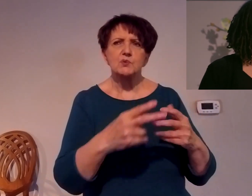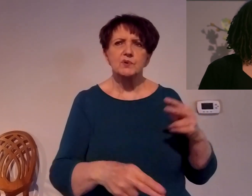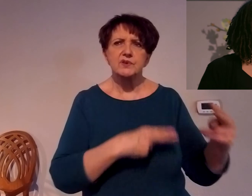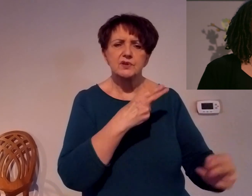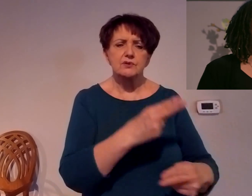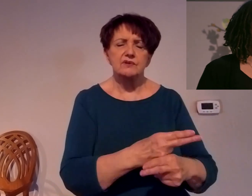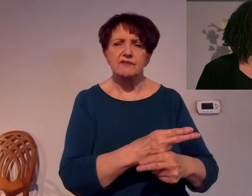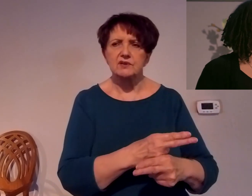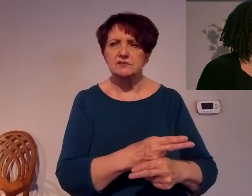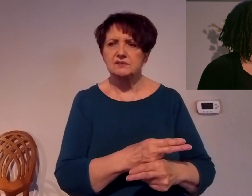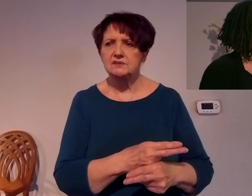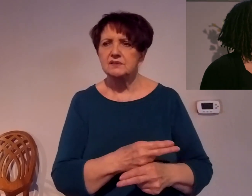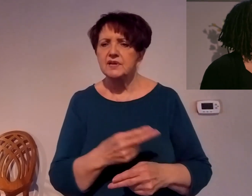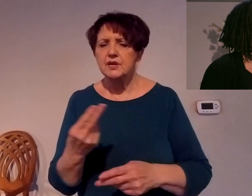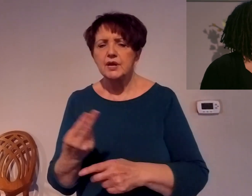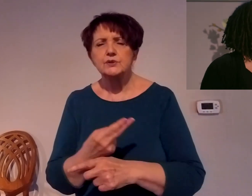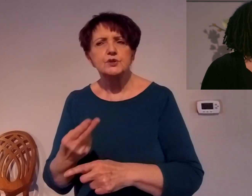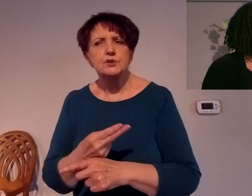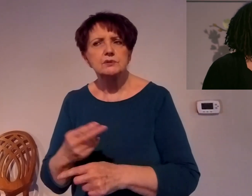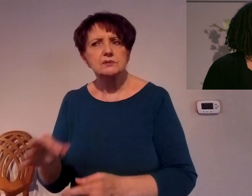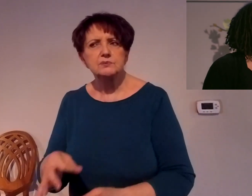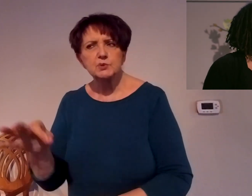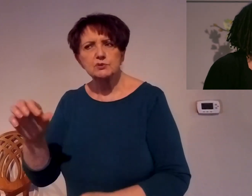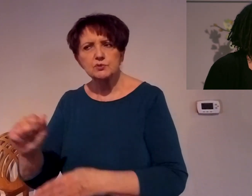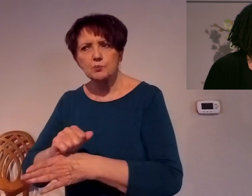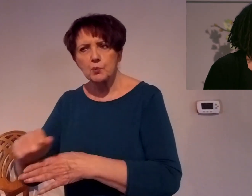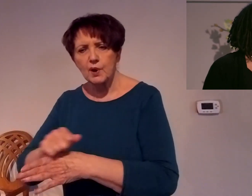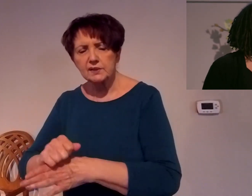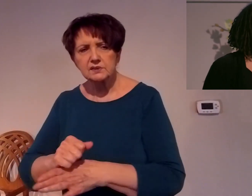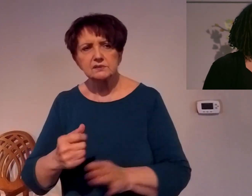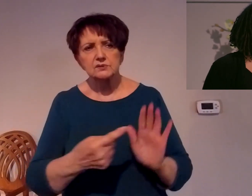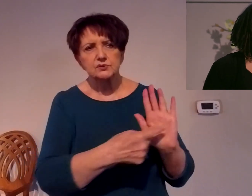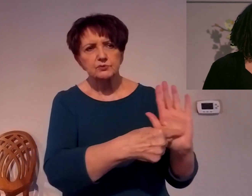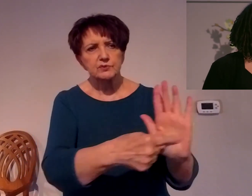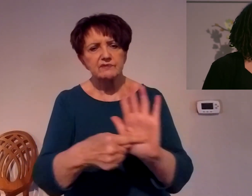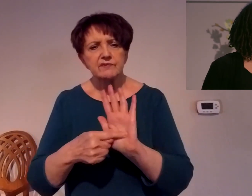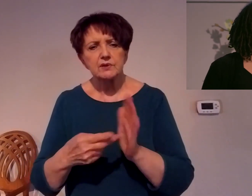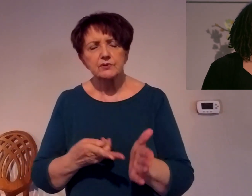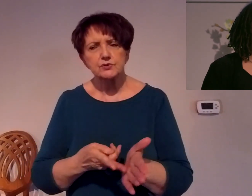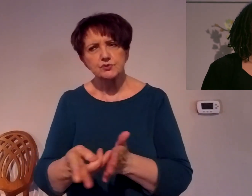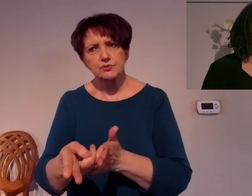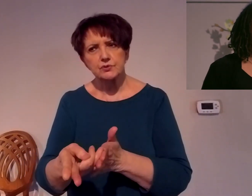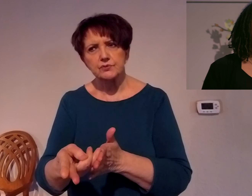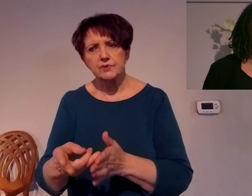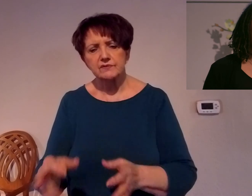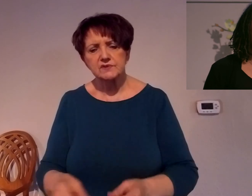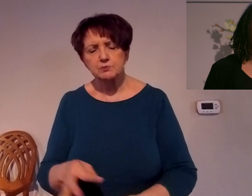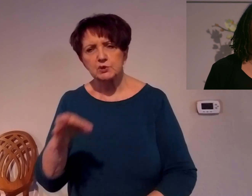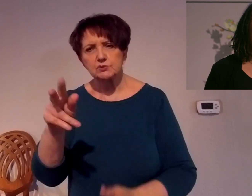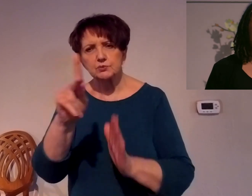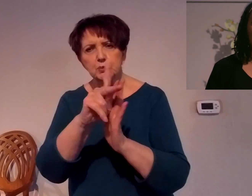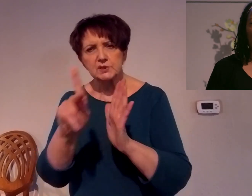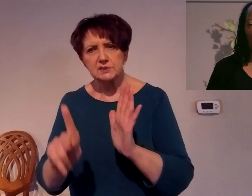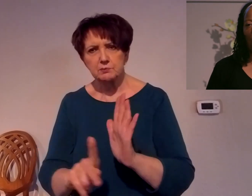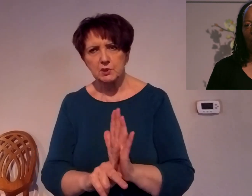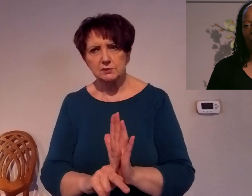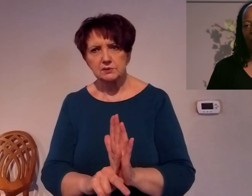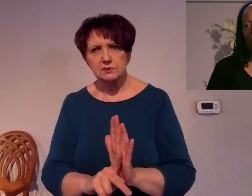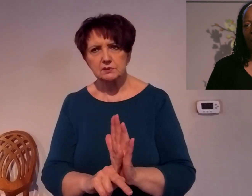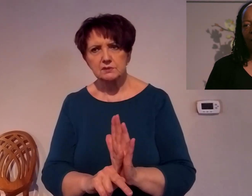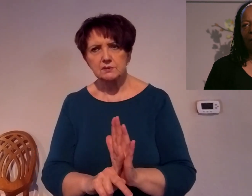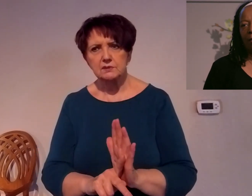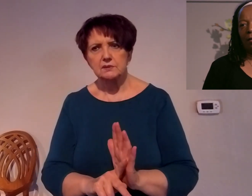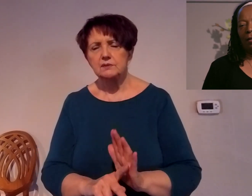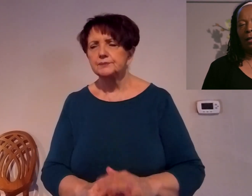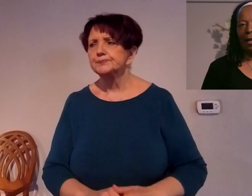to use spiritual practice to reveal the truth of spiritual principle in the